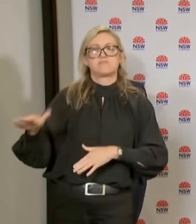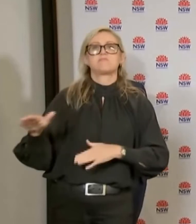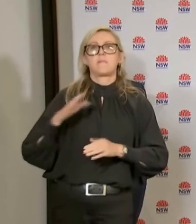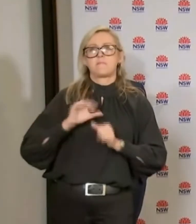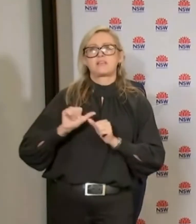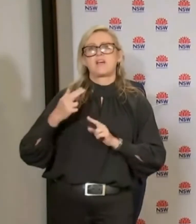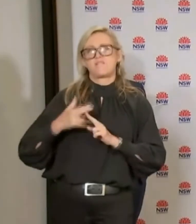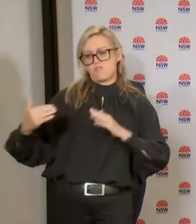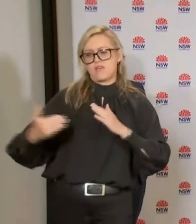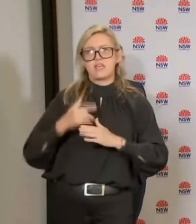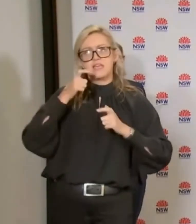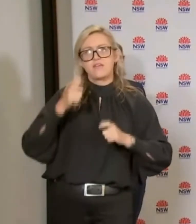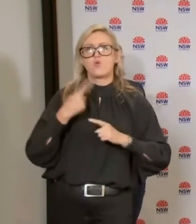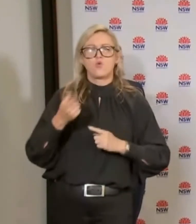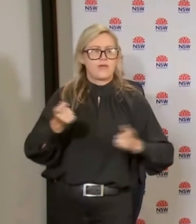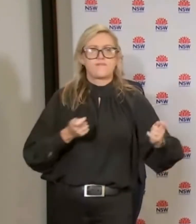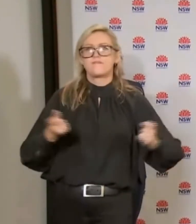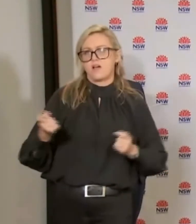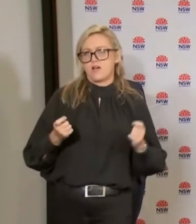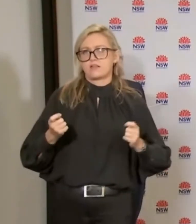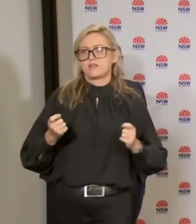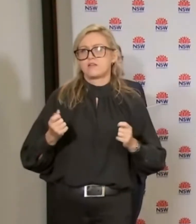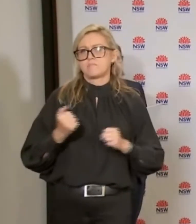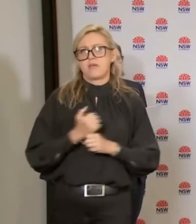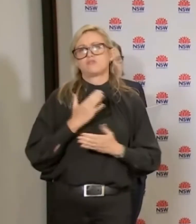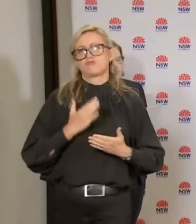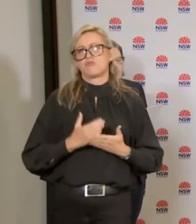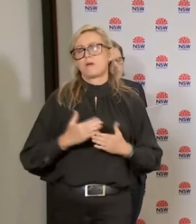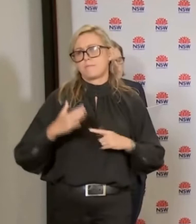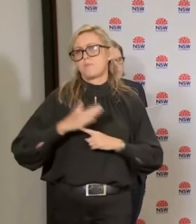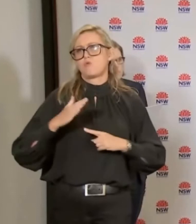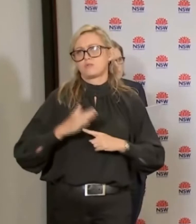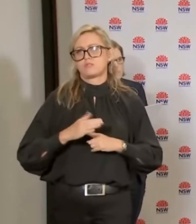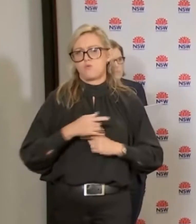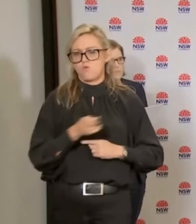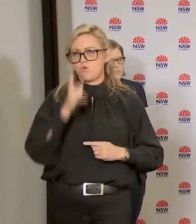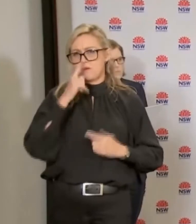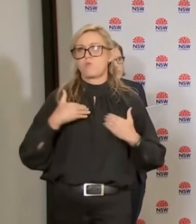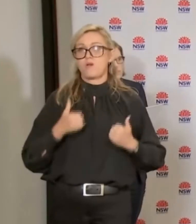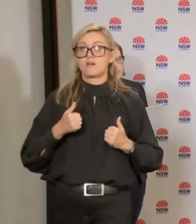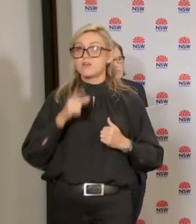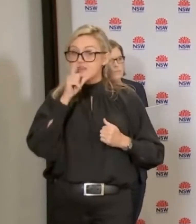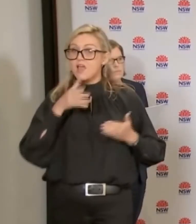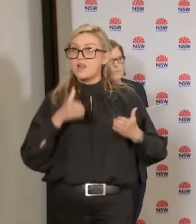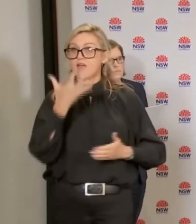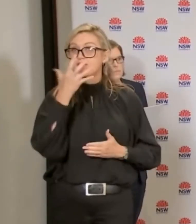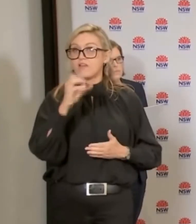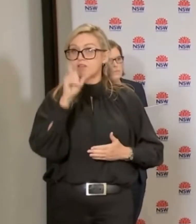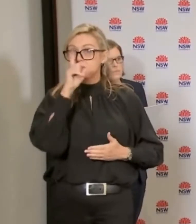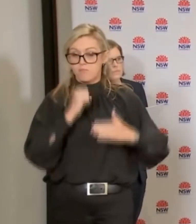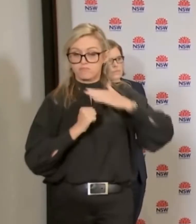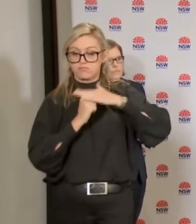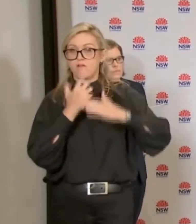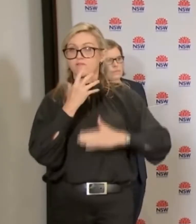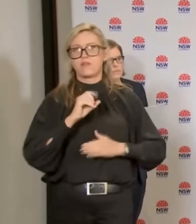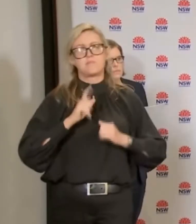distancing. Please be careful if you are taking up this opportunity. You can have 50 people at your house, but you need to do so with